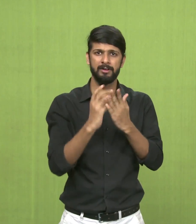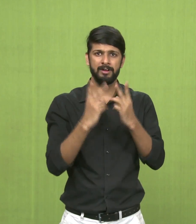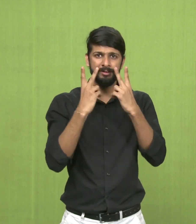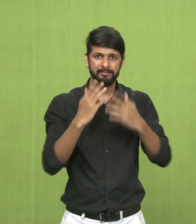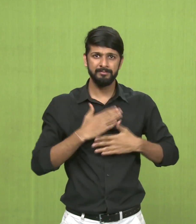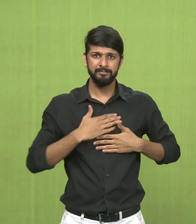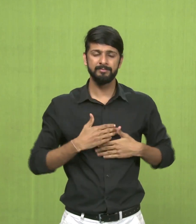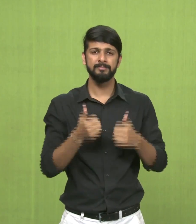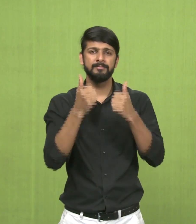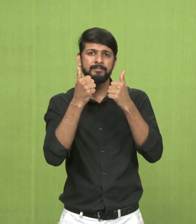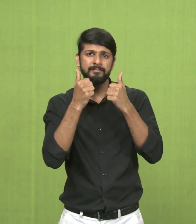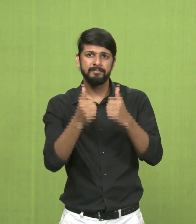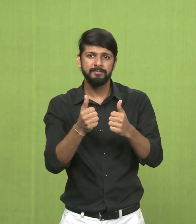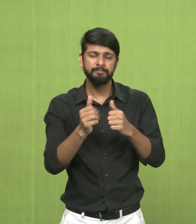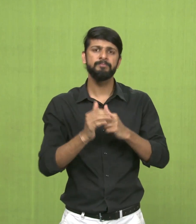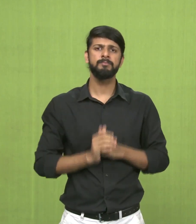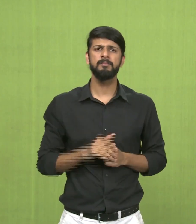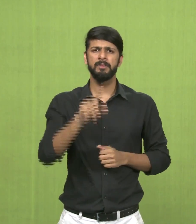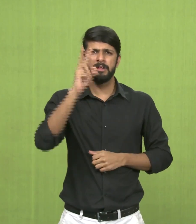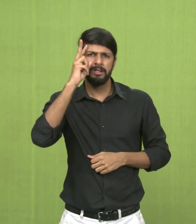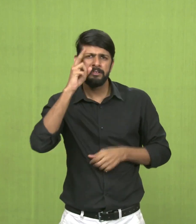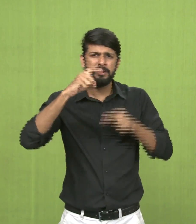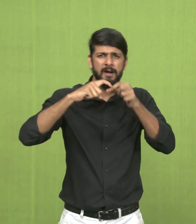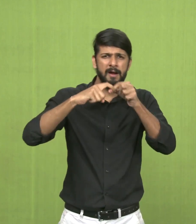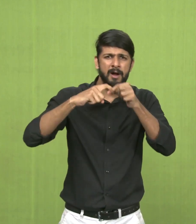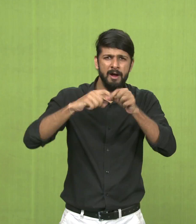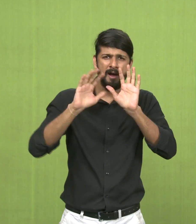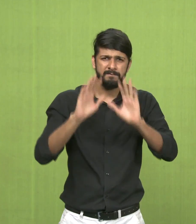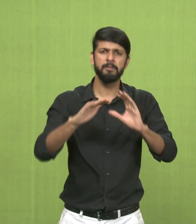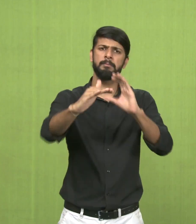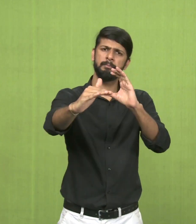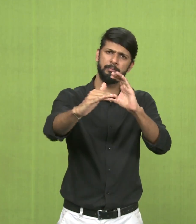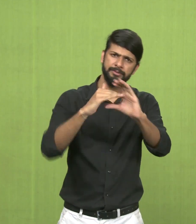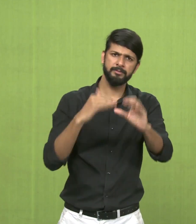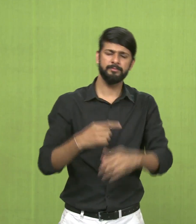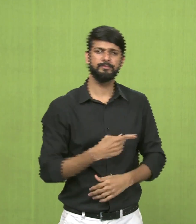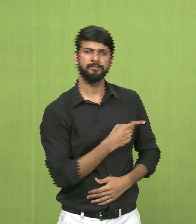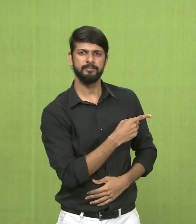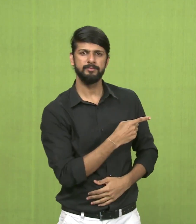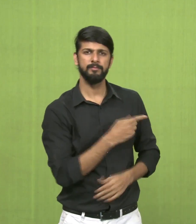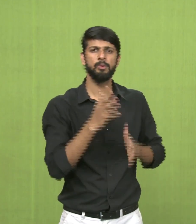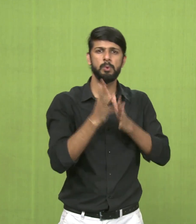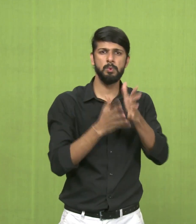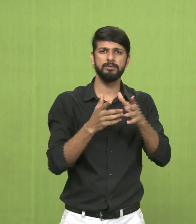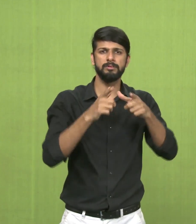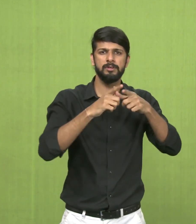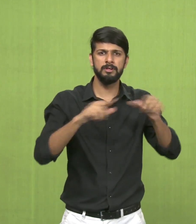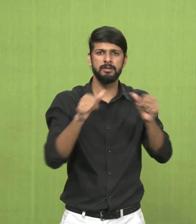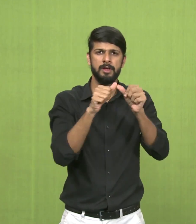I hope you enjoyed watching part 2 of the lesson. If you have any queries, please email us at